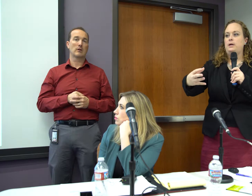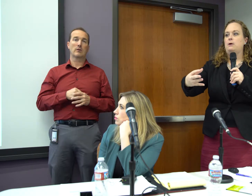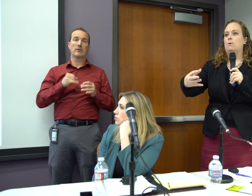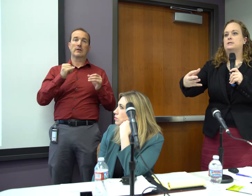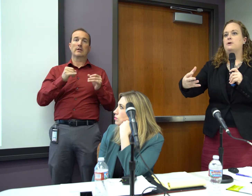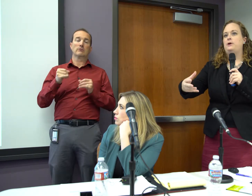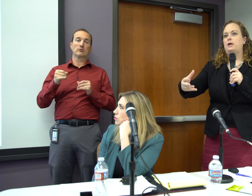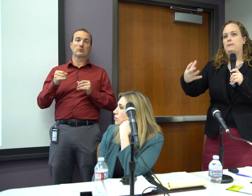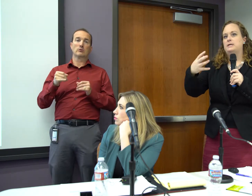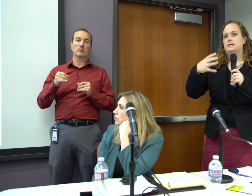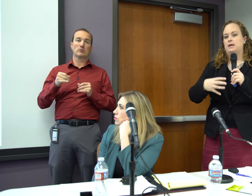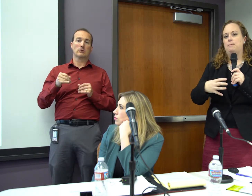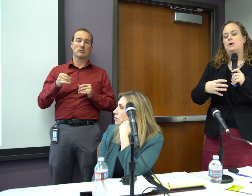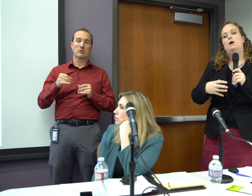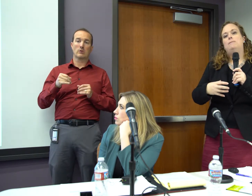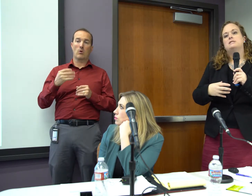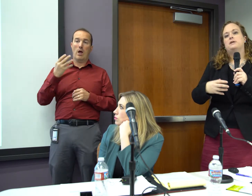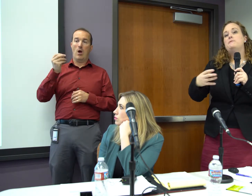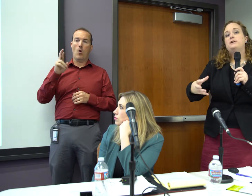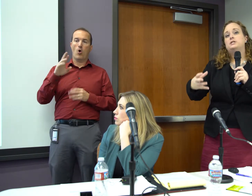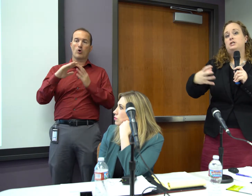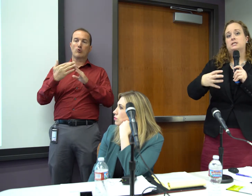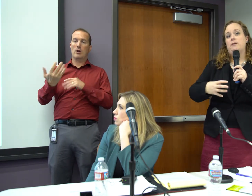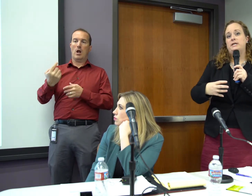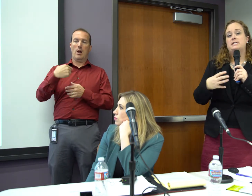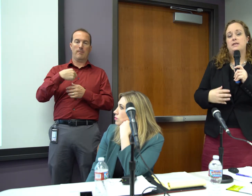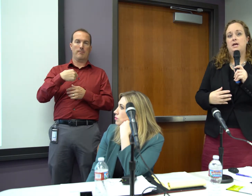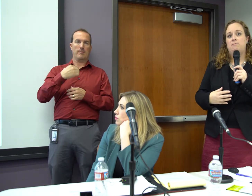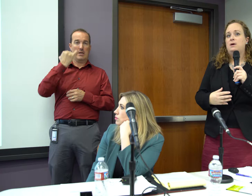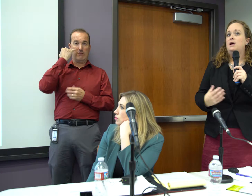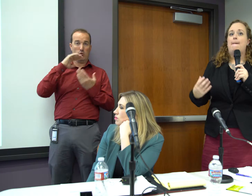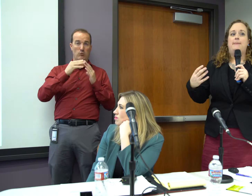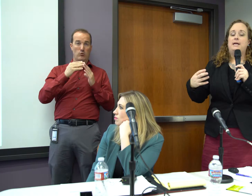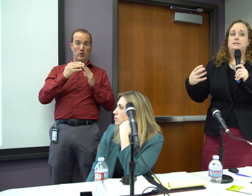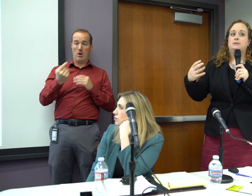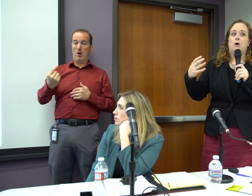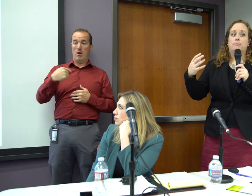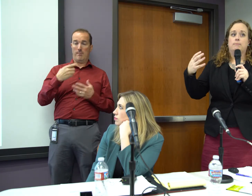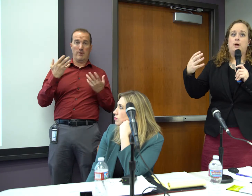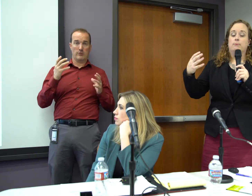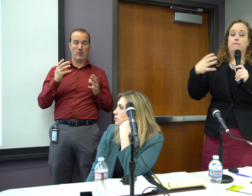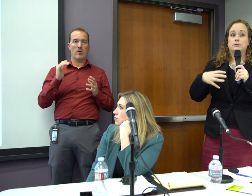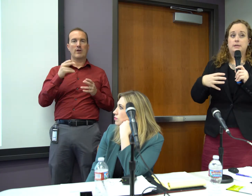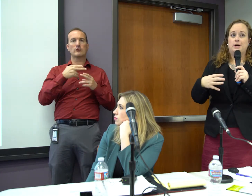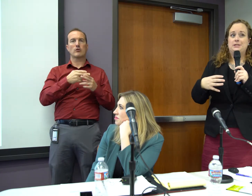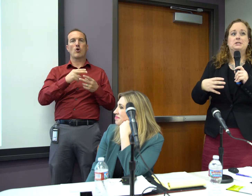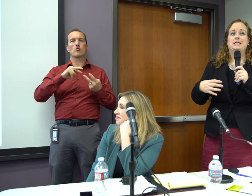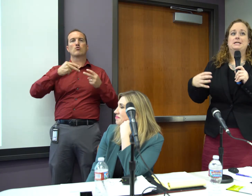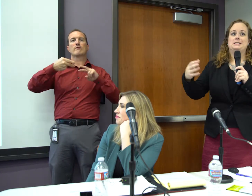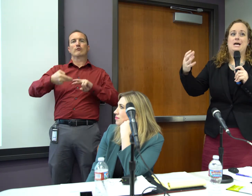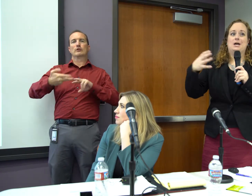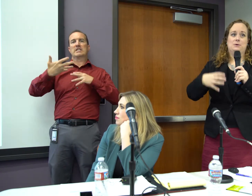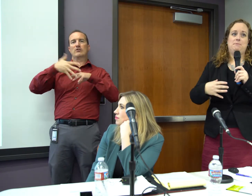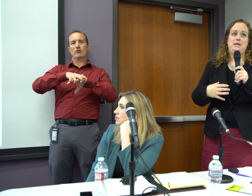the community, or is the community coming into them? Because if the community is just coming into them, that is called reverse